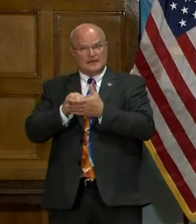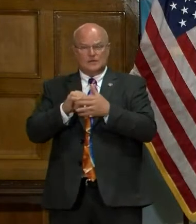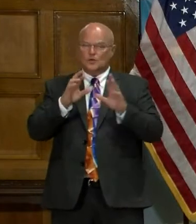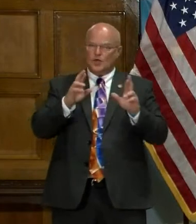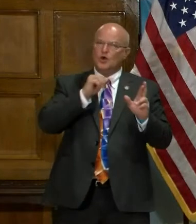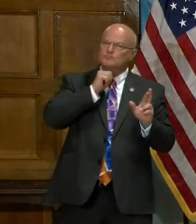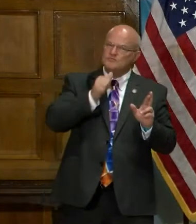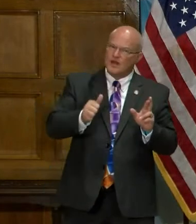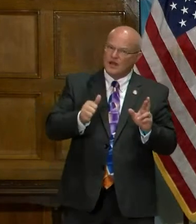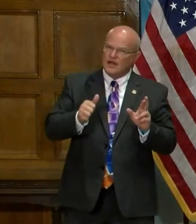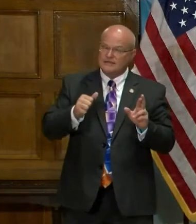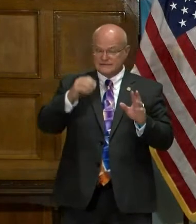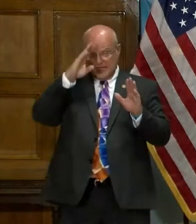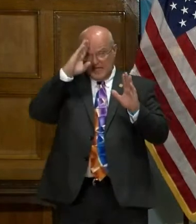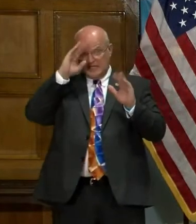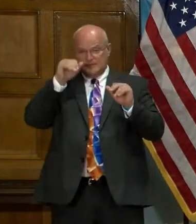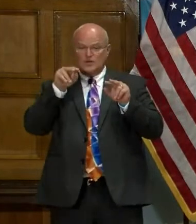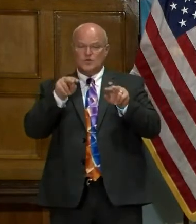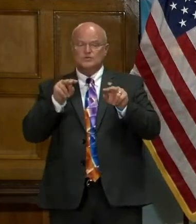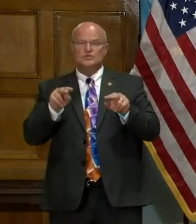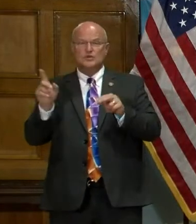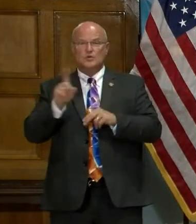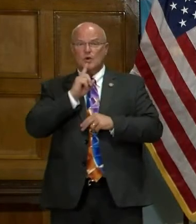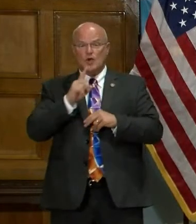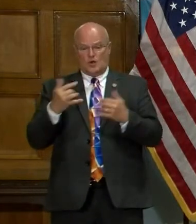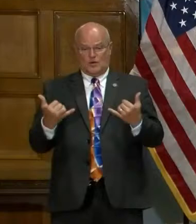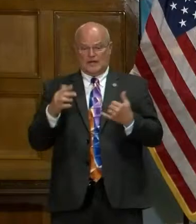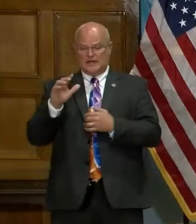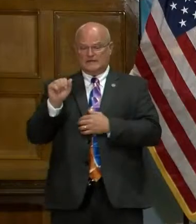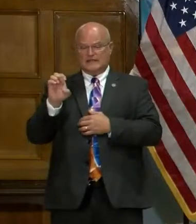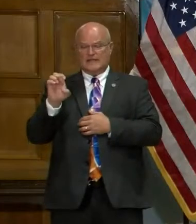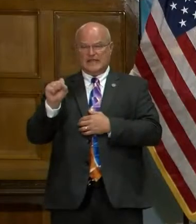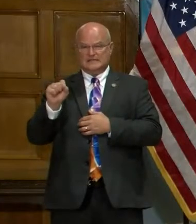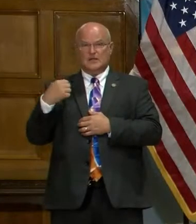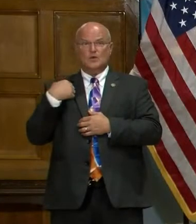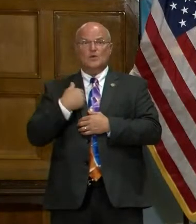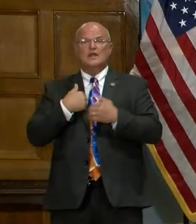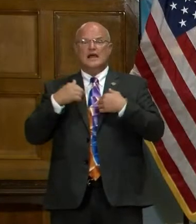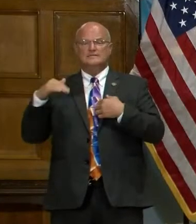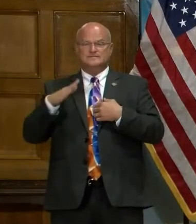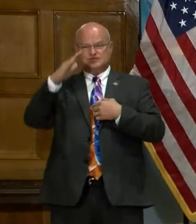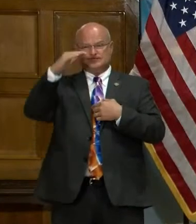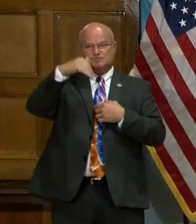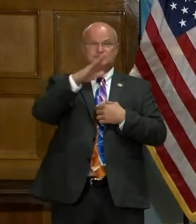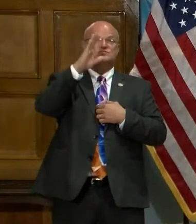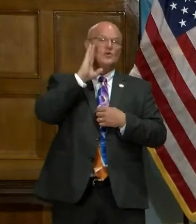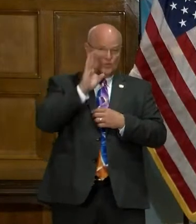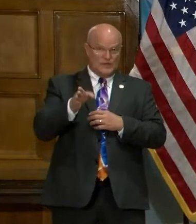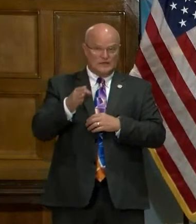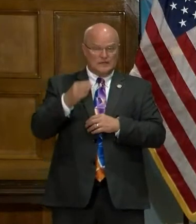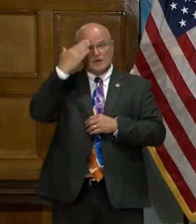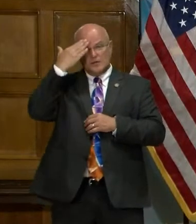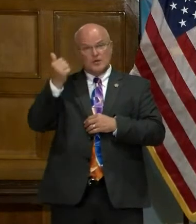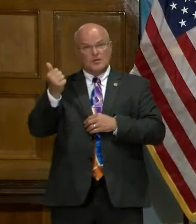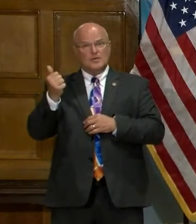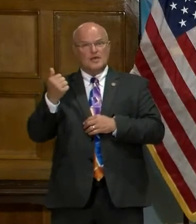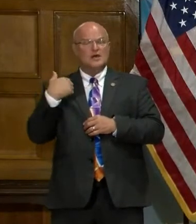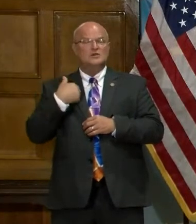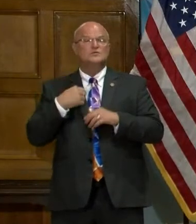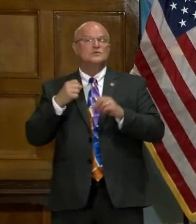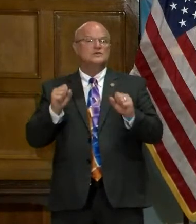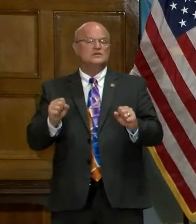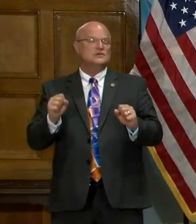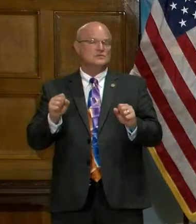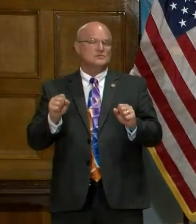not. And I expect, when you look at where we are in cases, that we'll have some spikes because, it